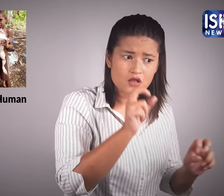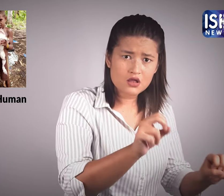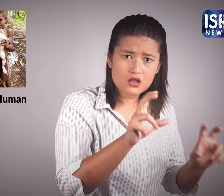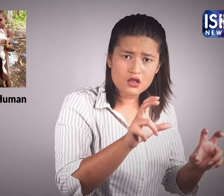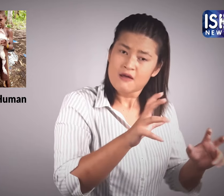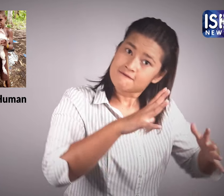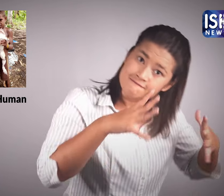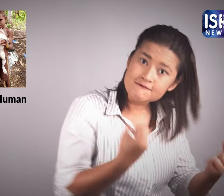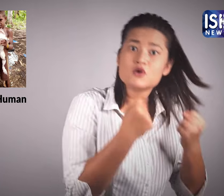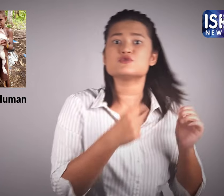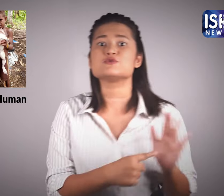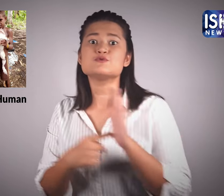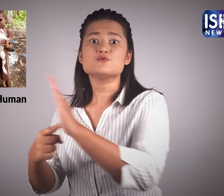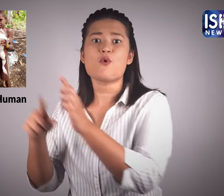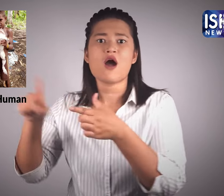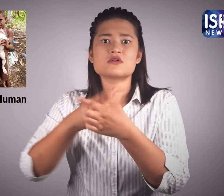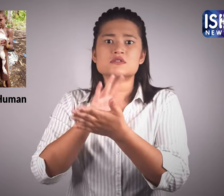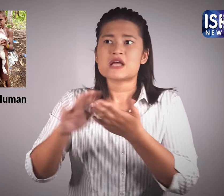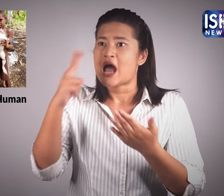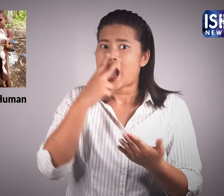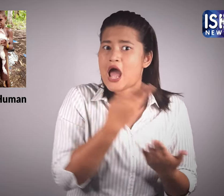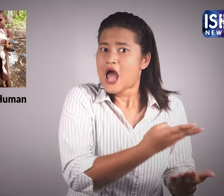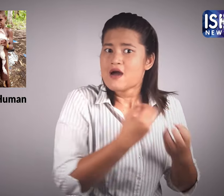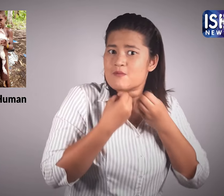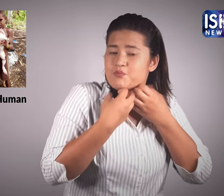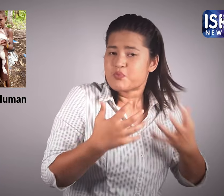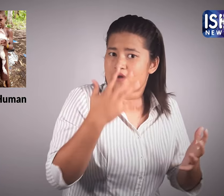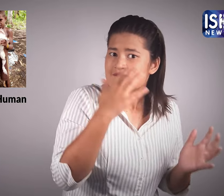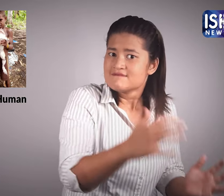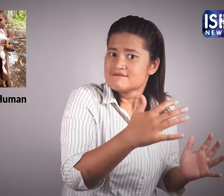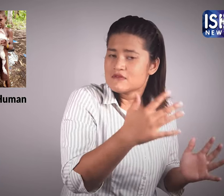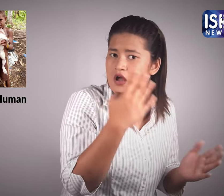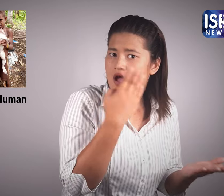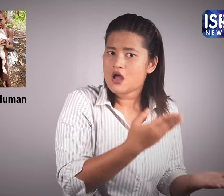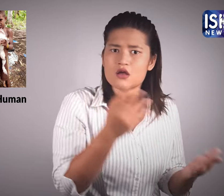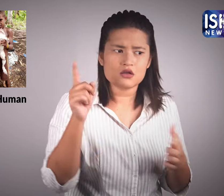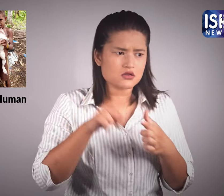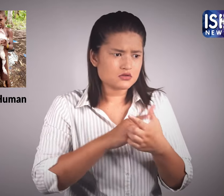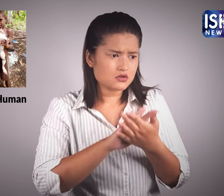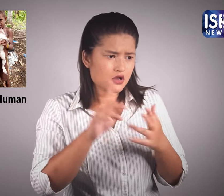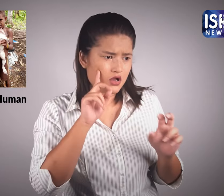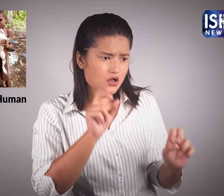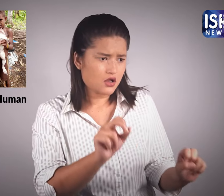They were stunned. The workers took the frog to Jimmy Hugo who was also very shocked.